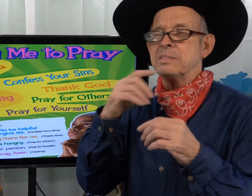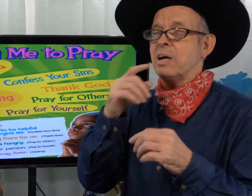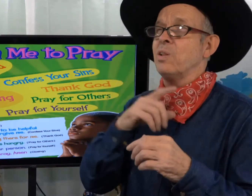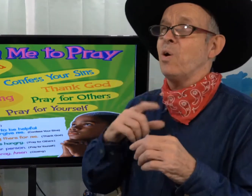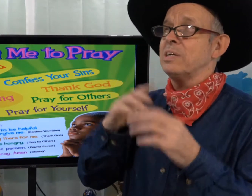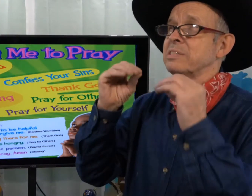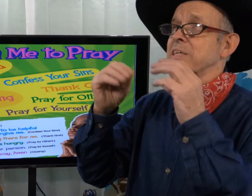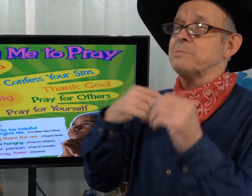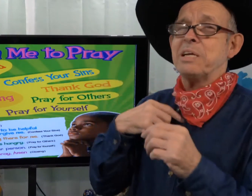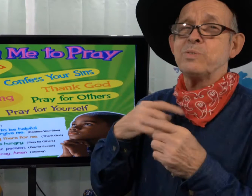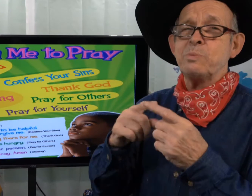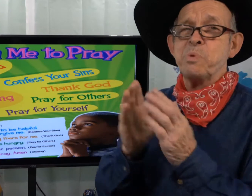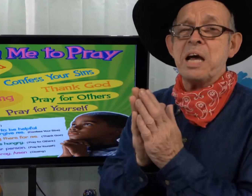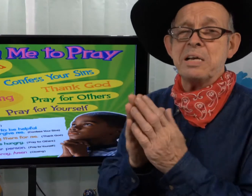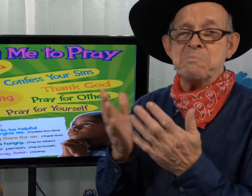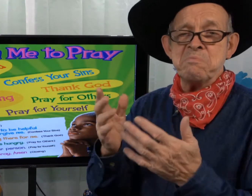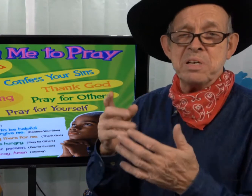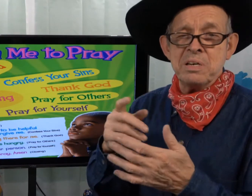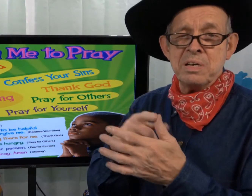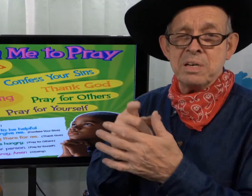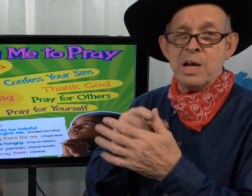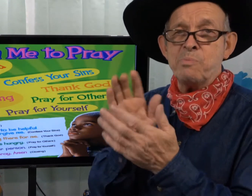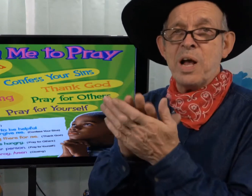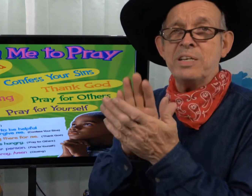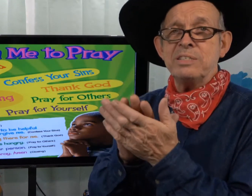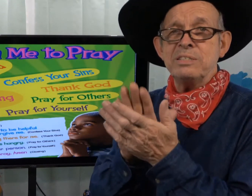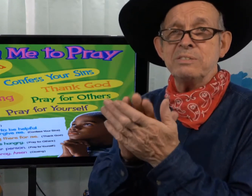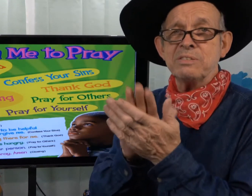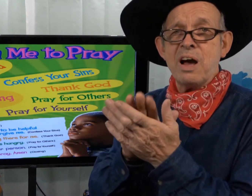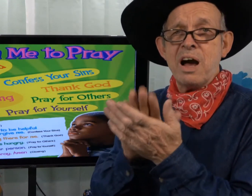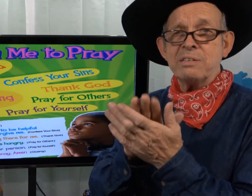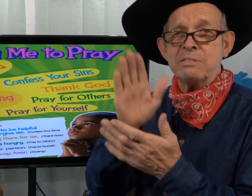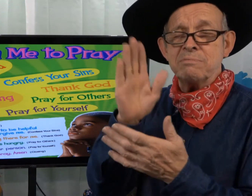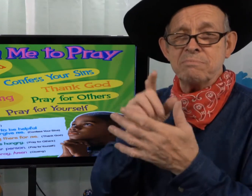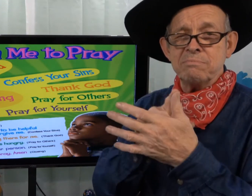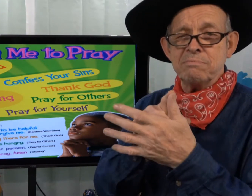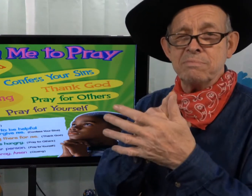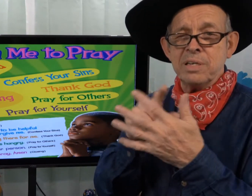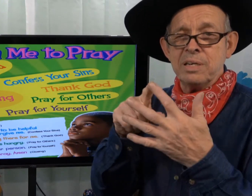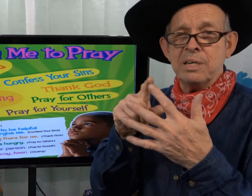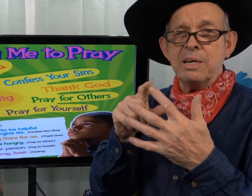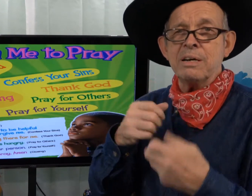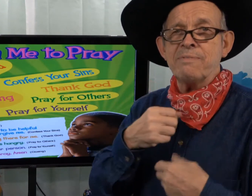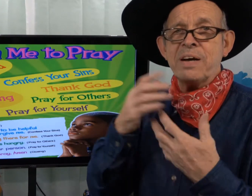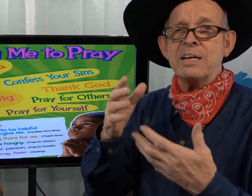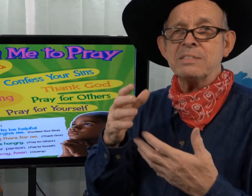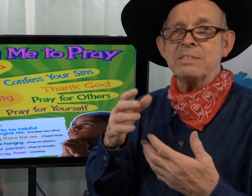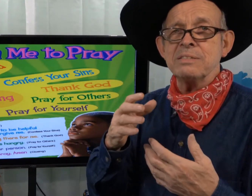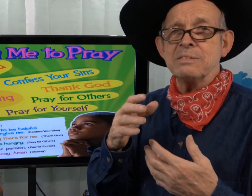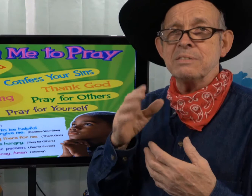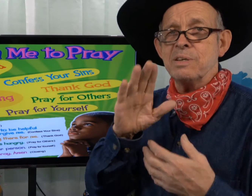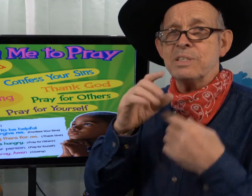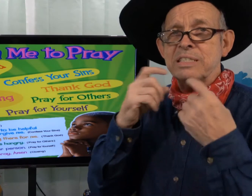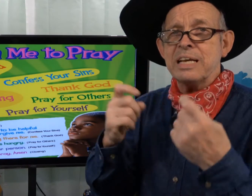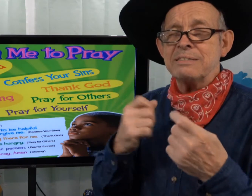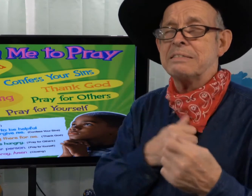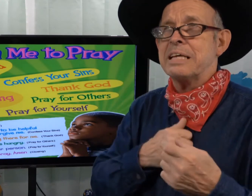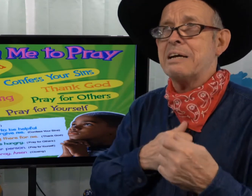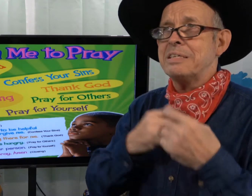Say, Lord, teach me to pray. Pray, God, confess your sin, every